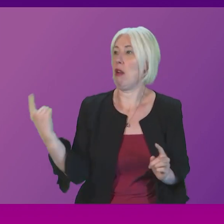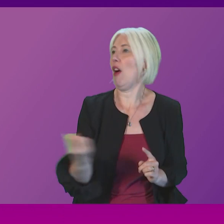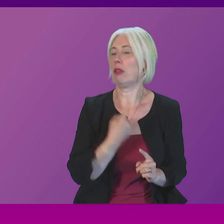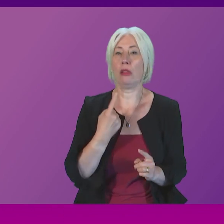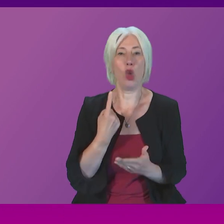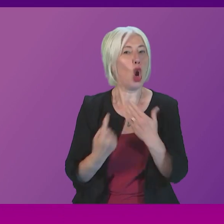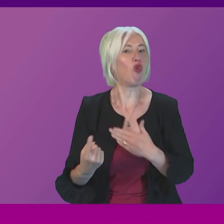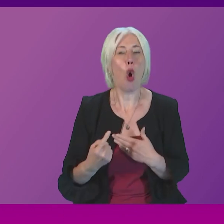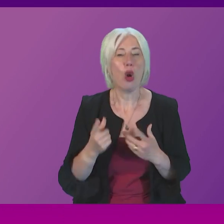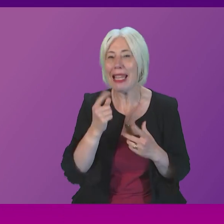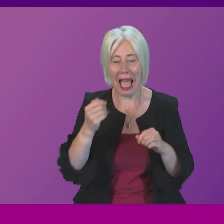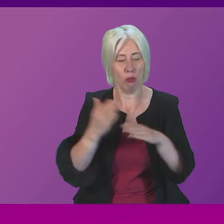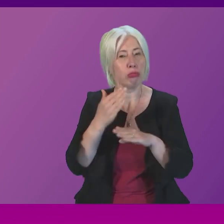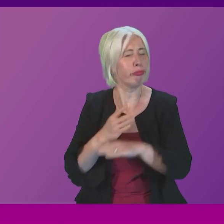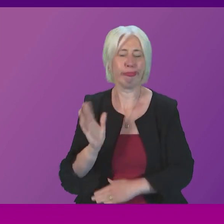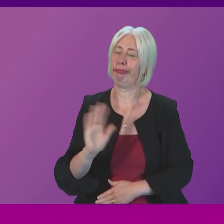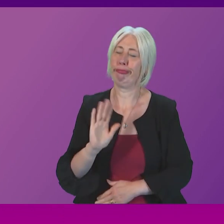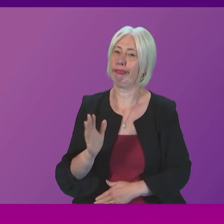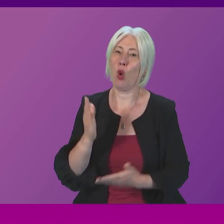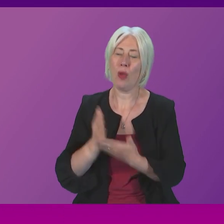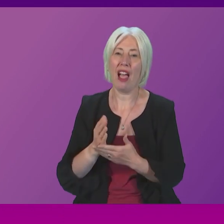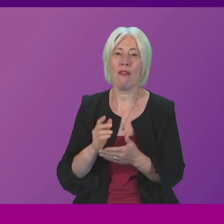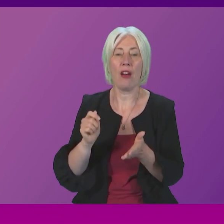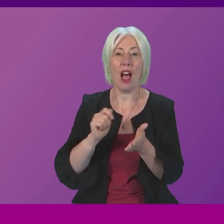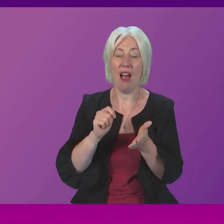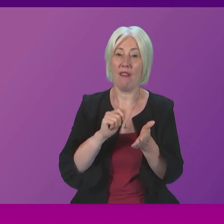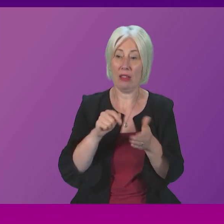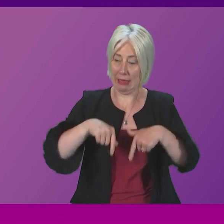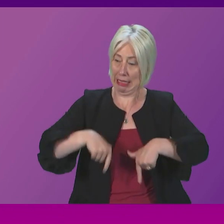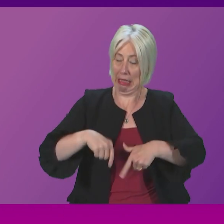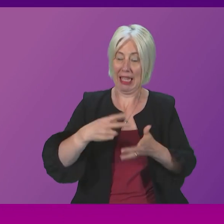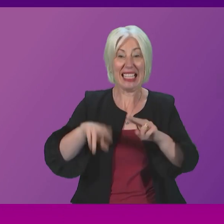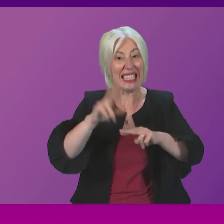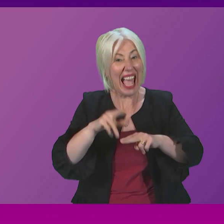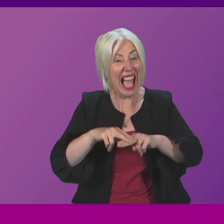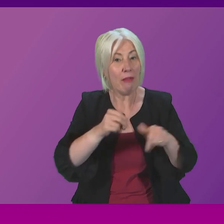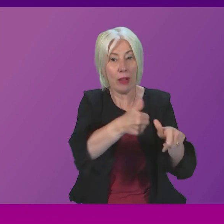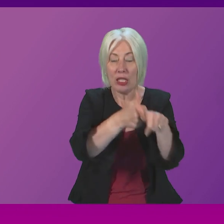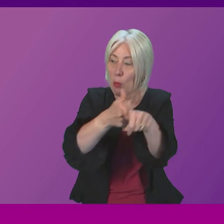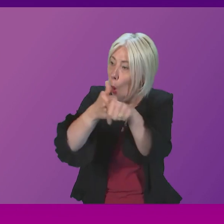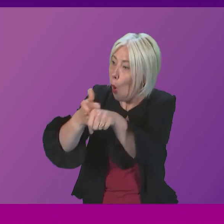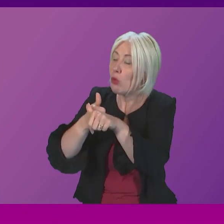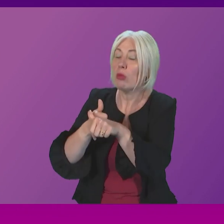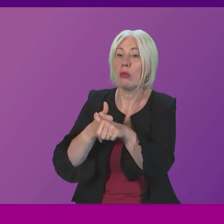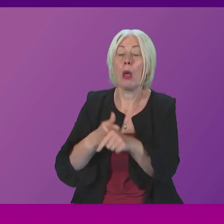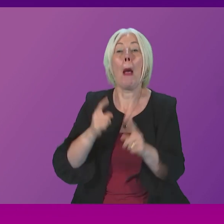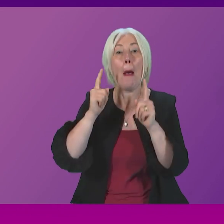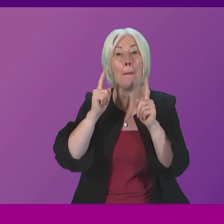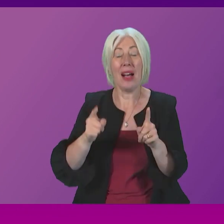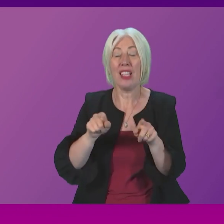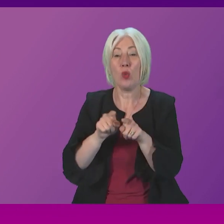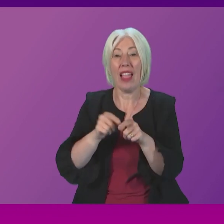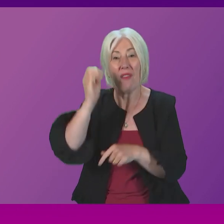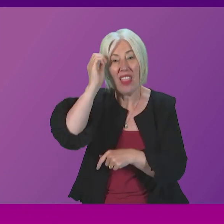we do on our own. We have an office of staff, of folk who support us. But beyond that, it's the